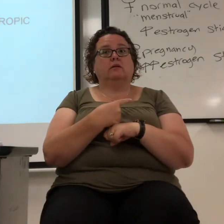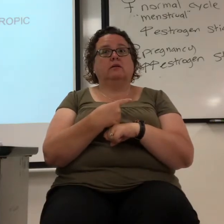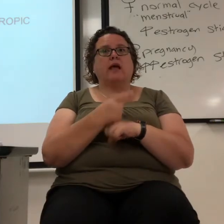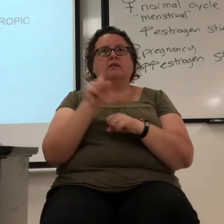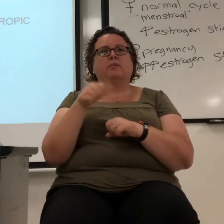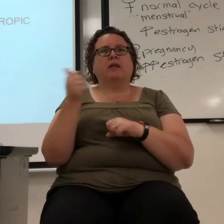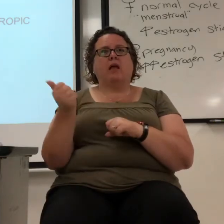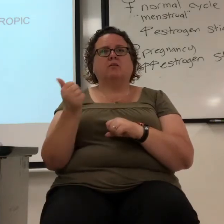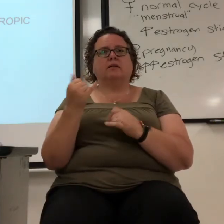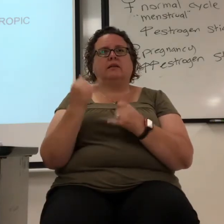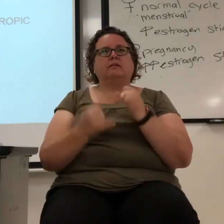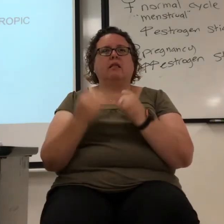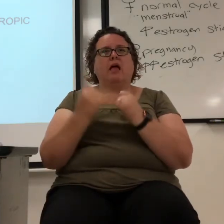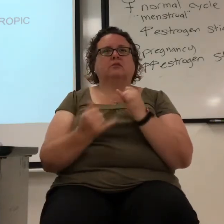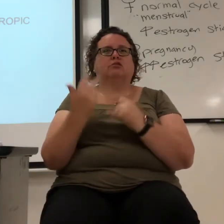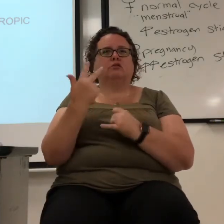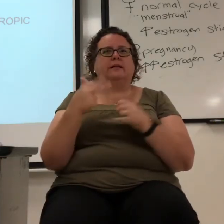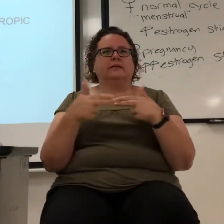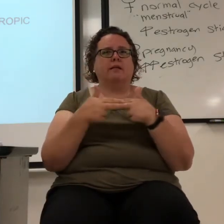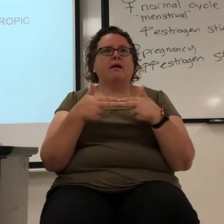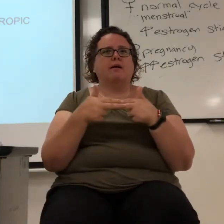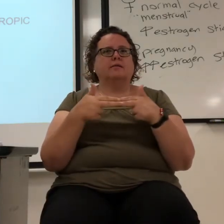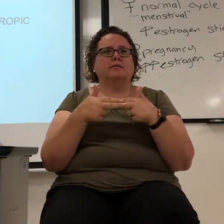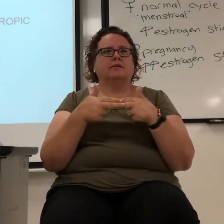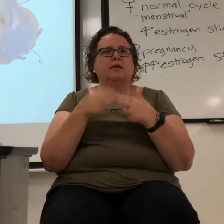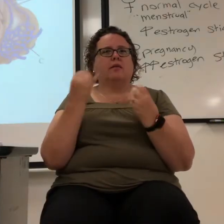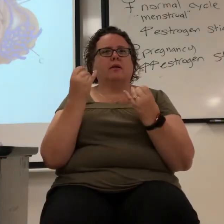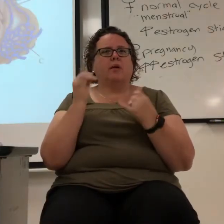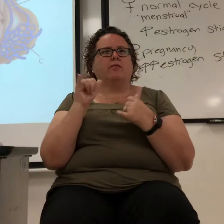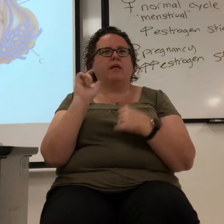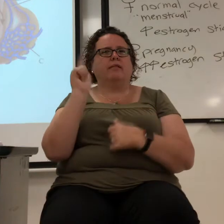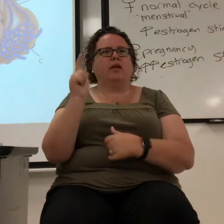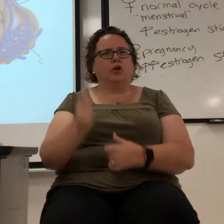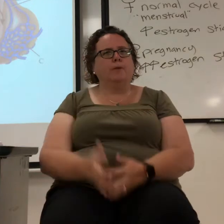Something else, these last three slides, I'm gonna have to think about this later.